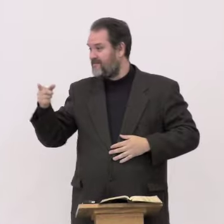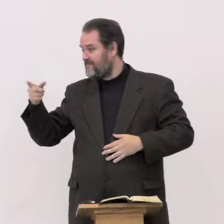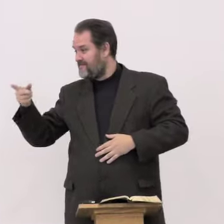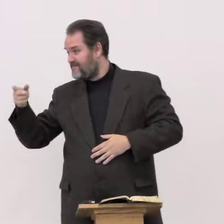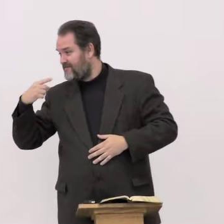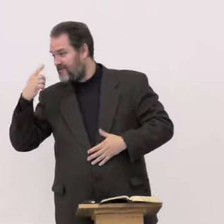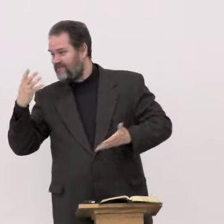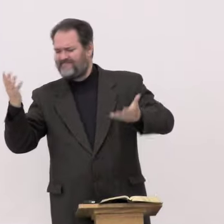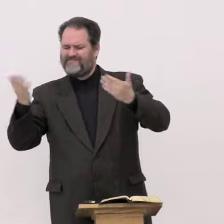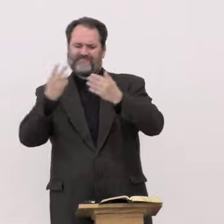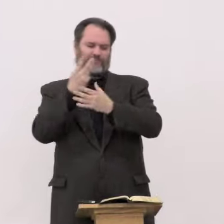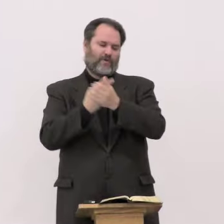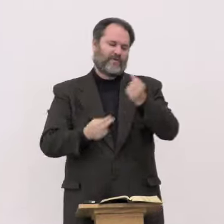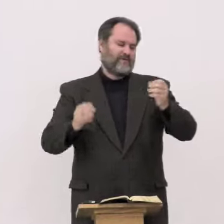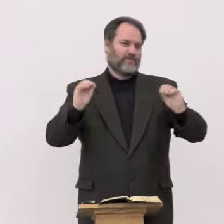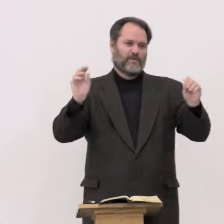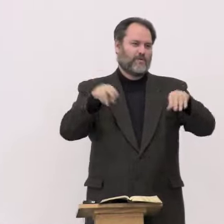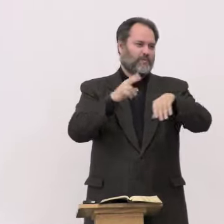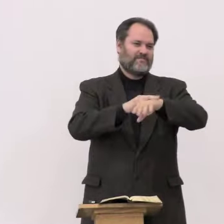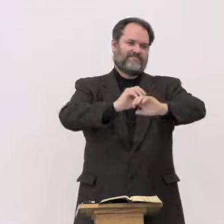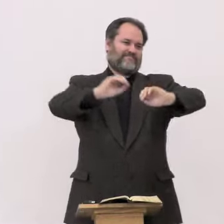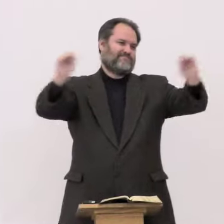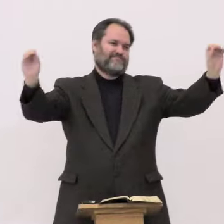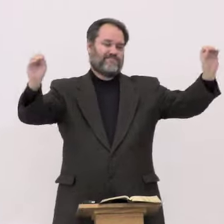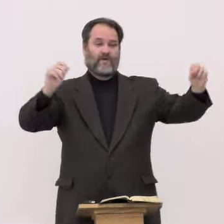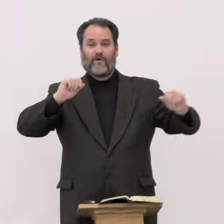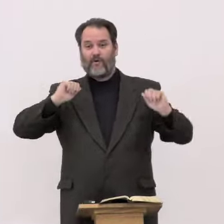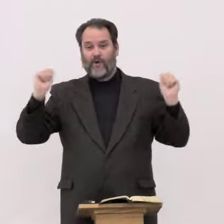Deaf people and hearing, they're both. No one's normal.